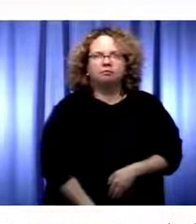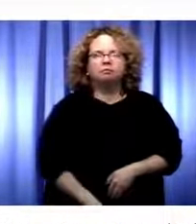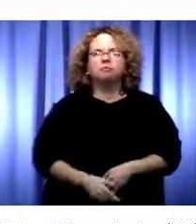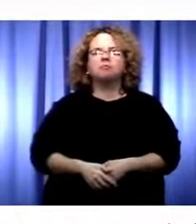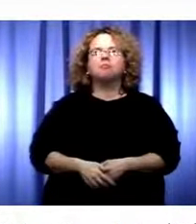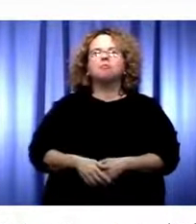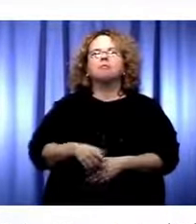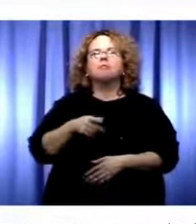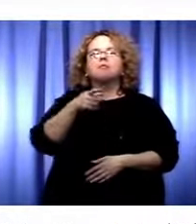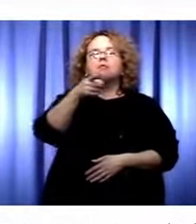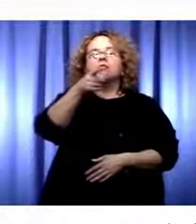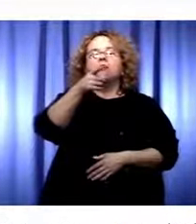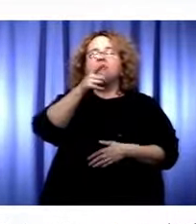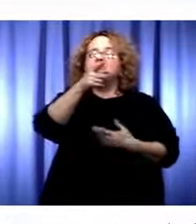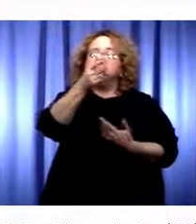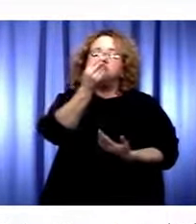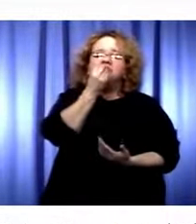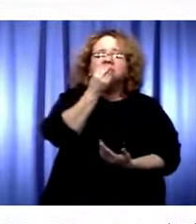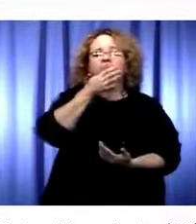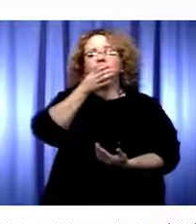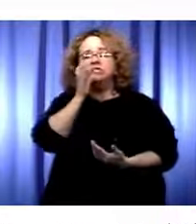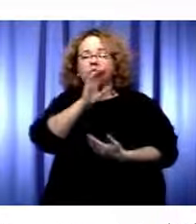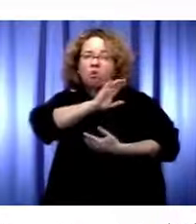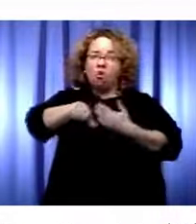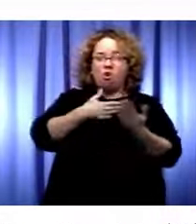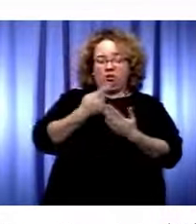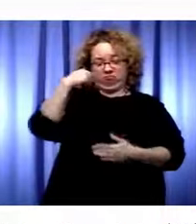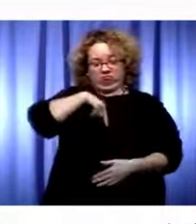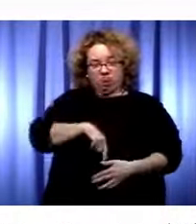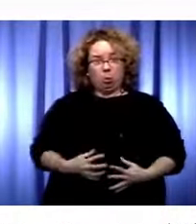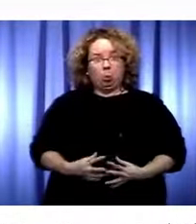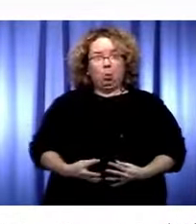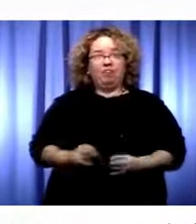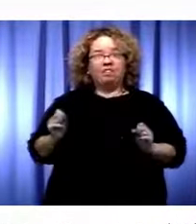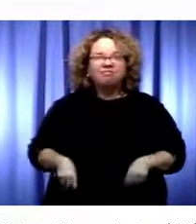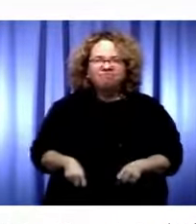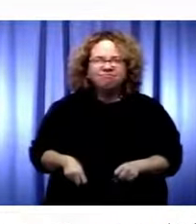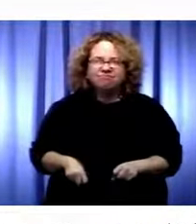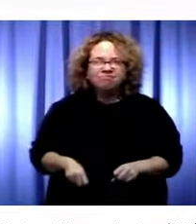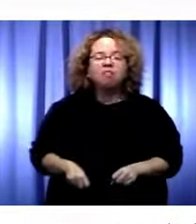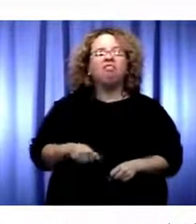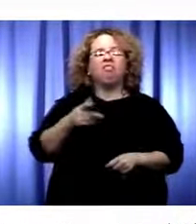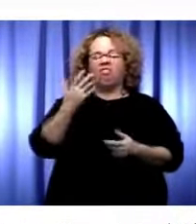feet before the food is eliminated at the end of the tract.